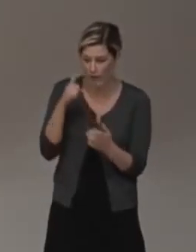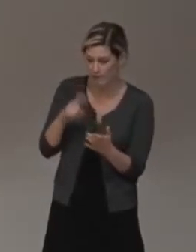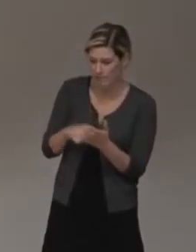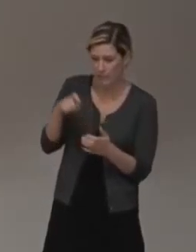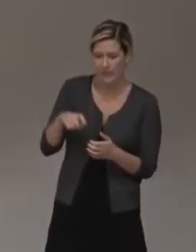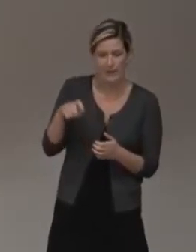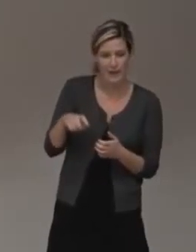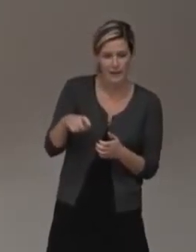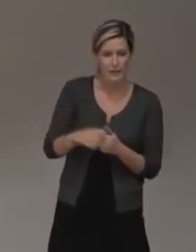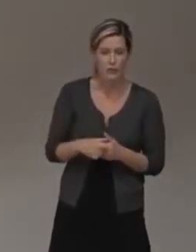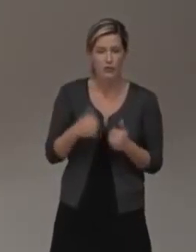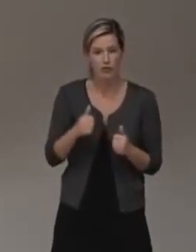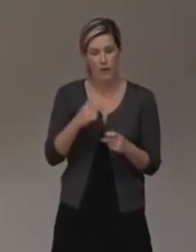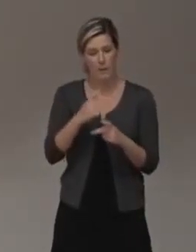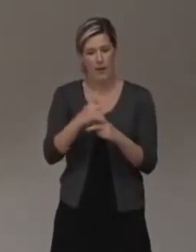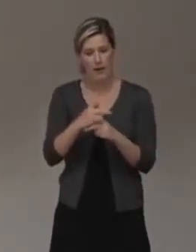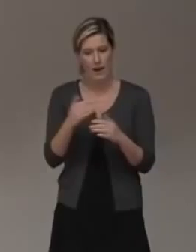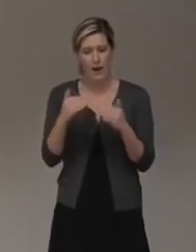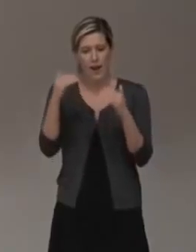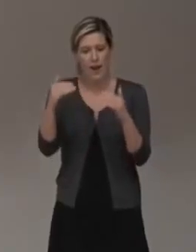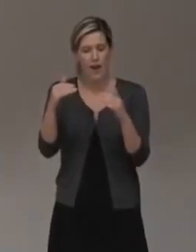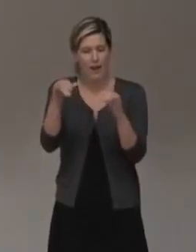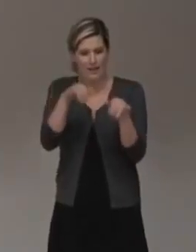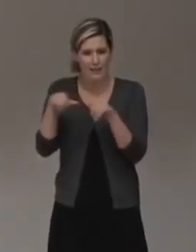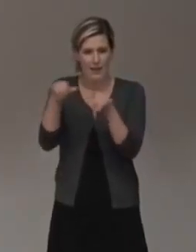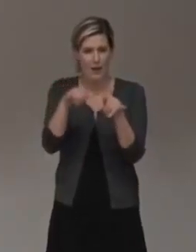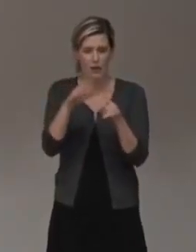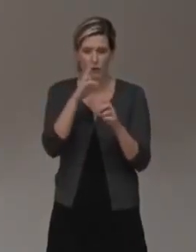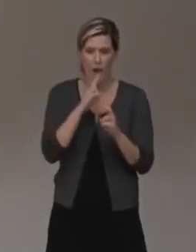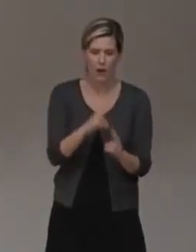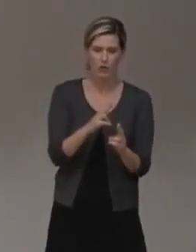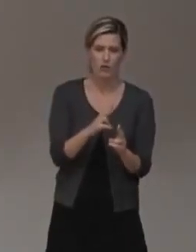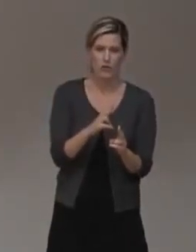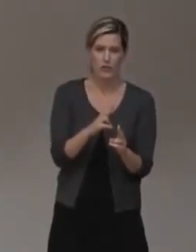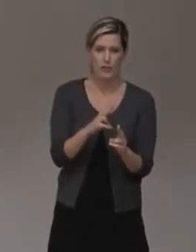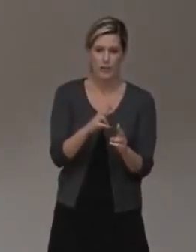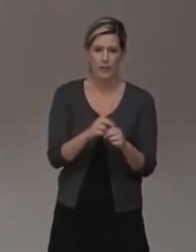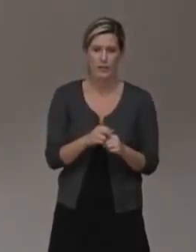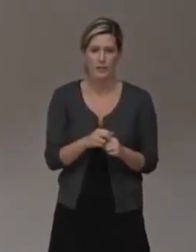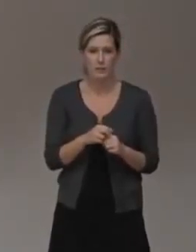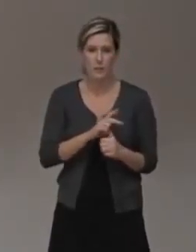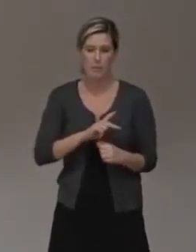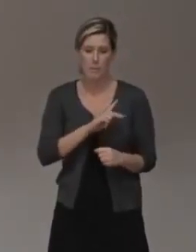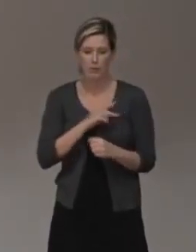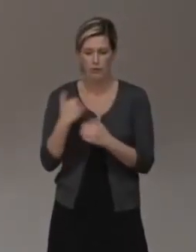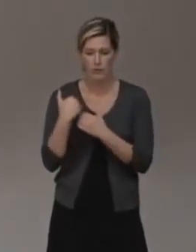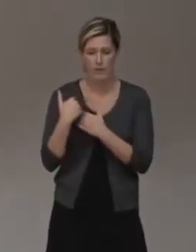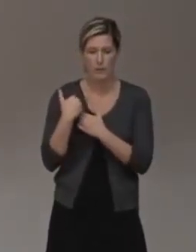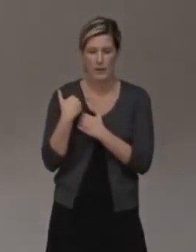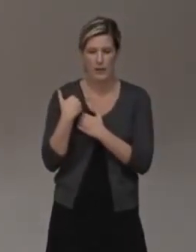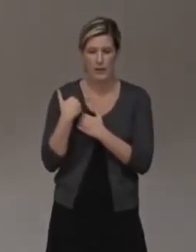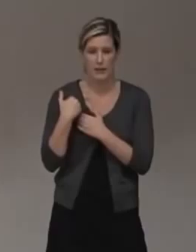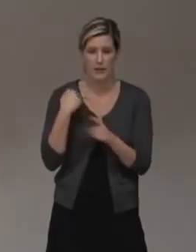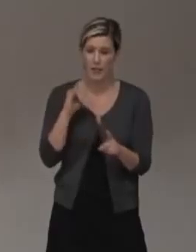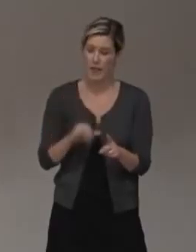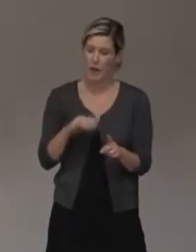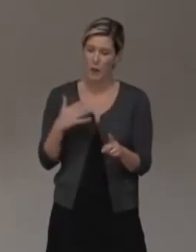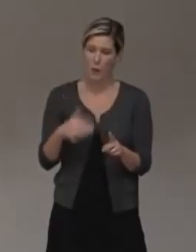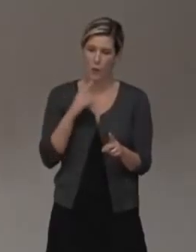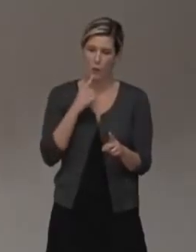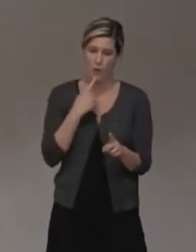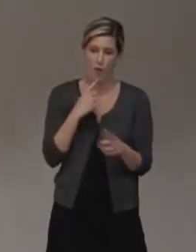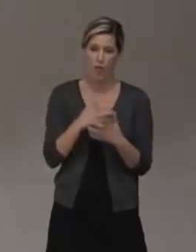maintain the highest standard of honesty, integrity, and personal responsibility. And that's a lot. Today